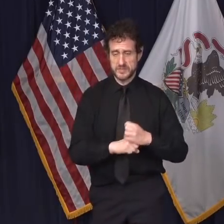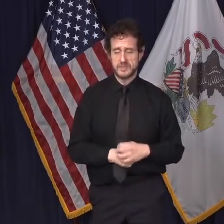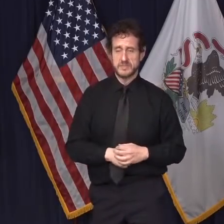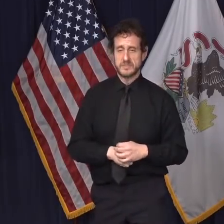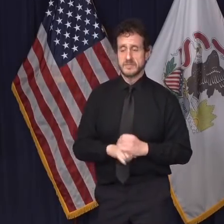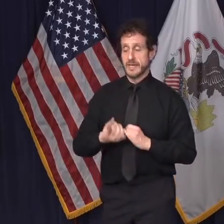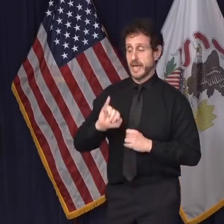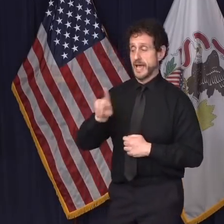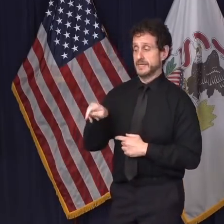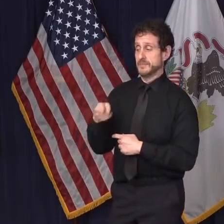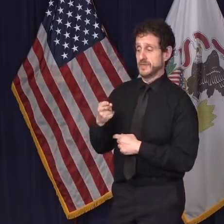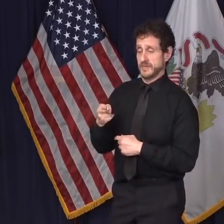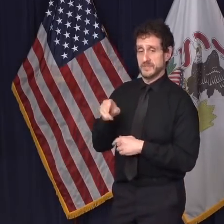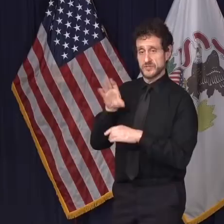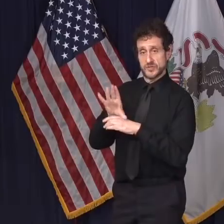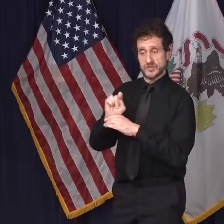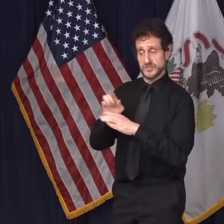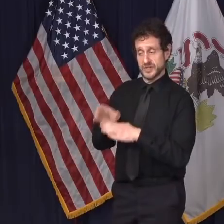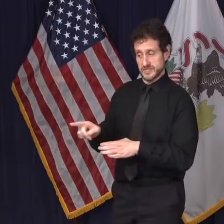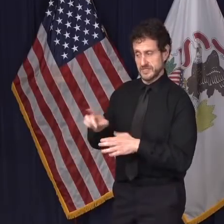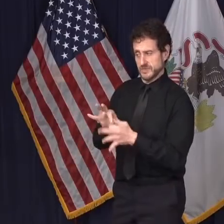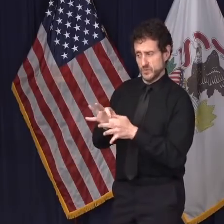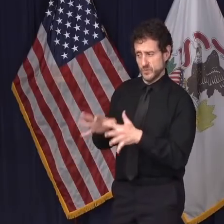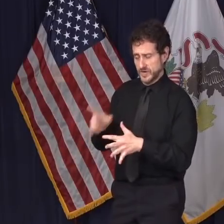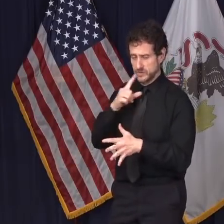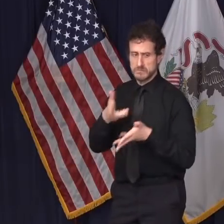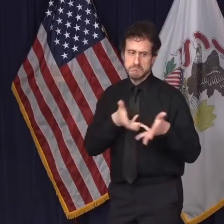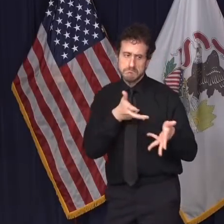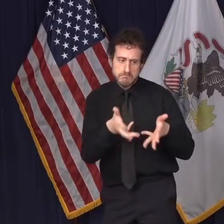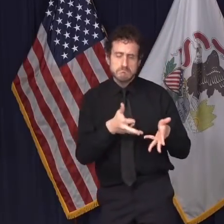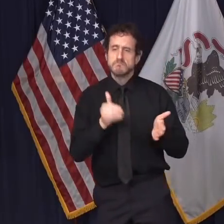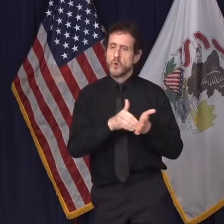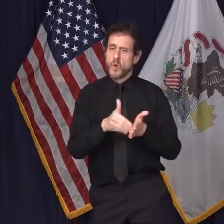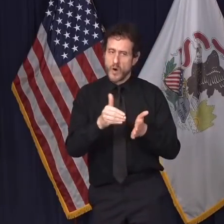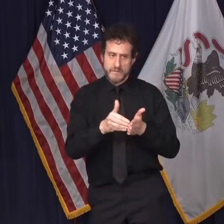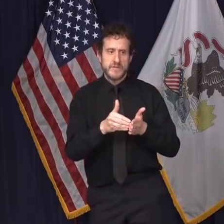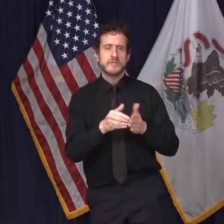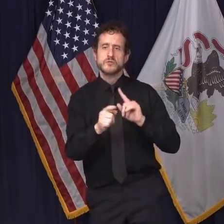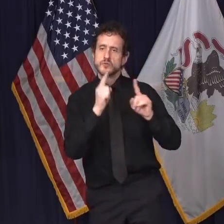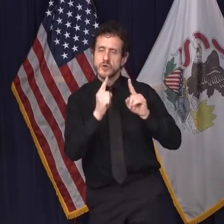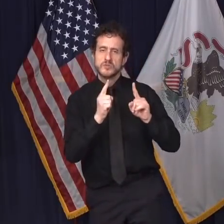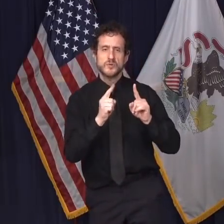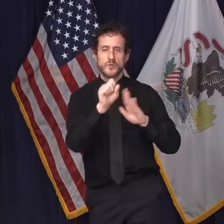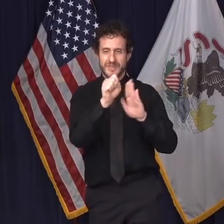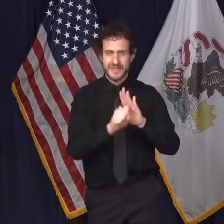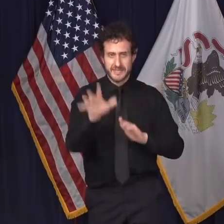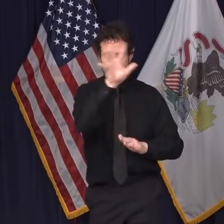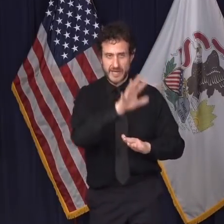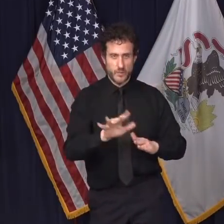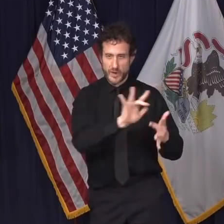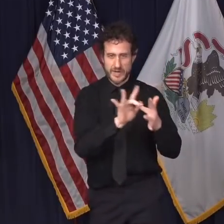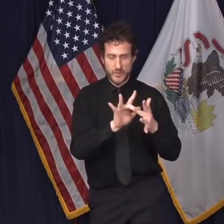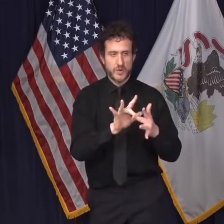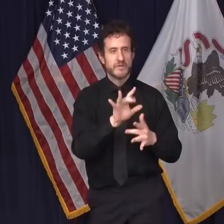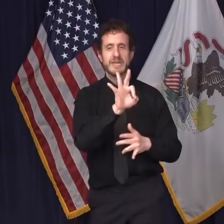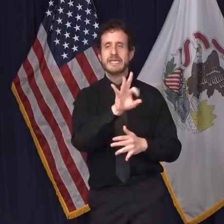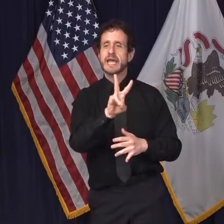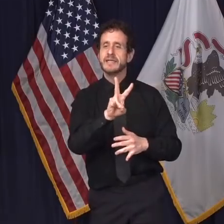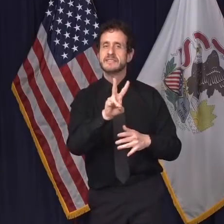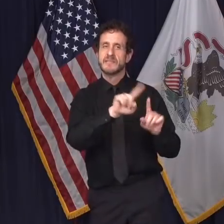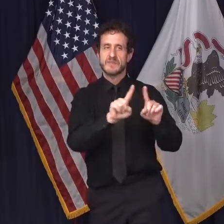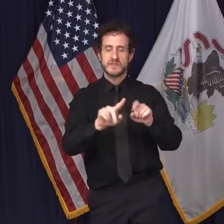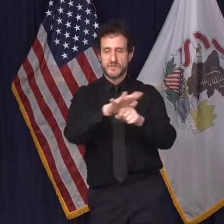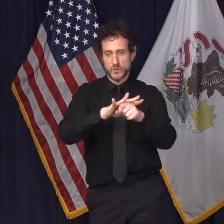IDPH consultants and coordinators interact regularly with the statewide network of 97 local health